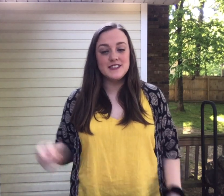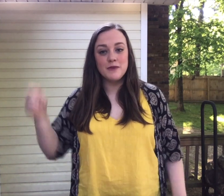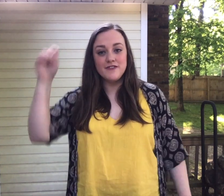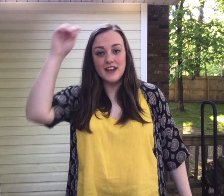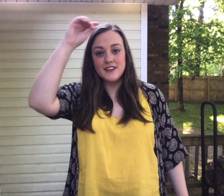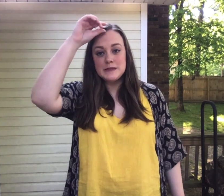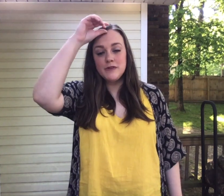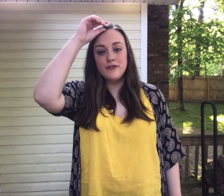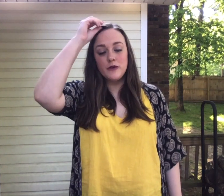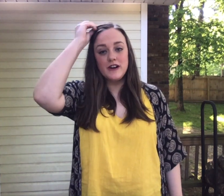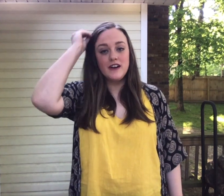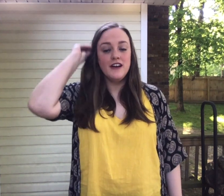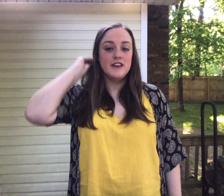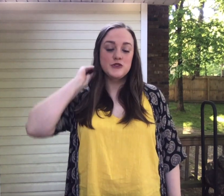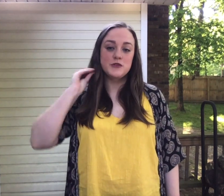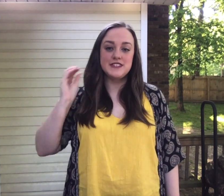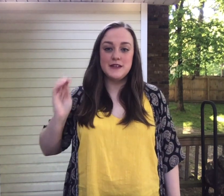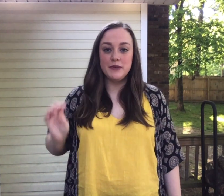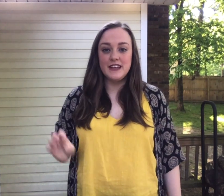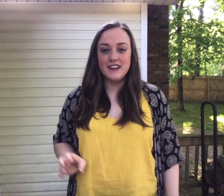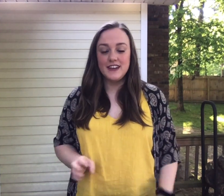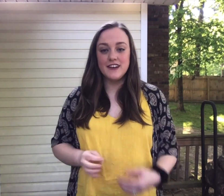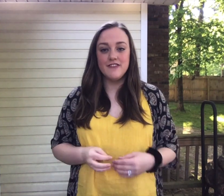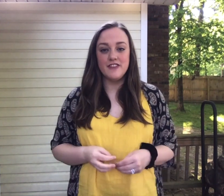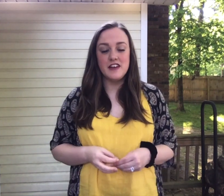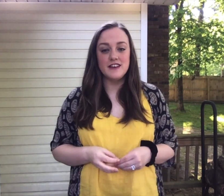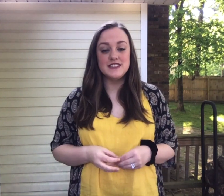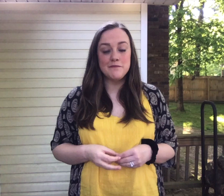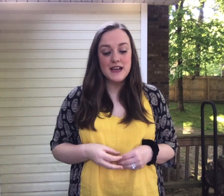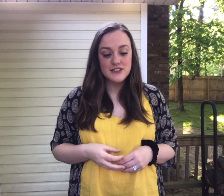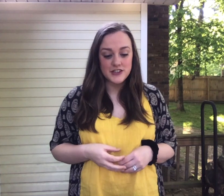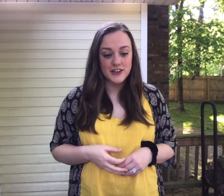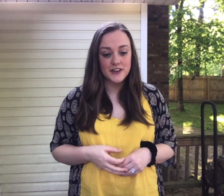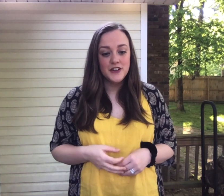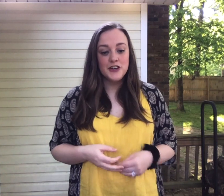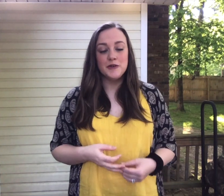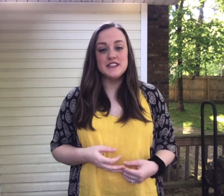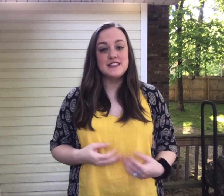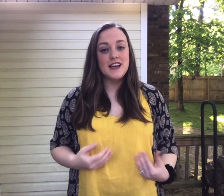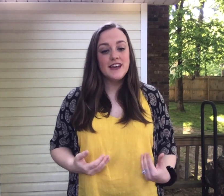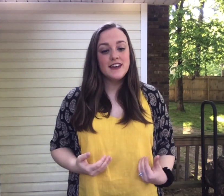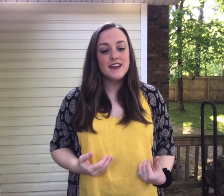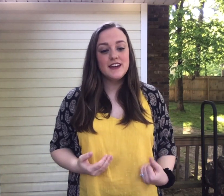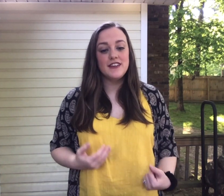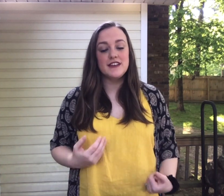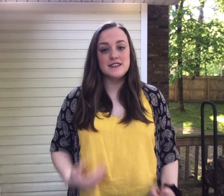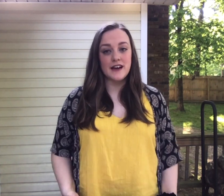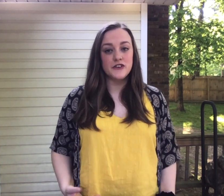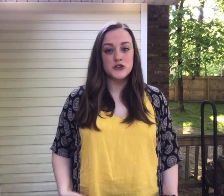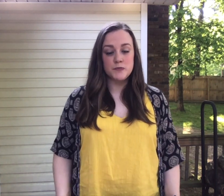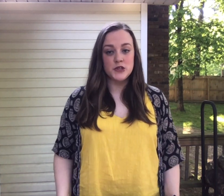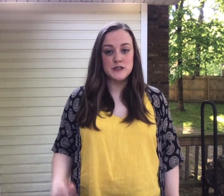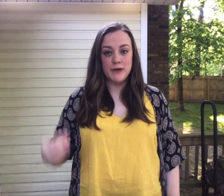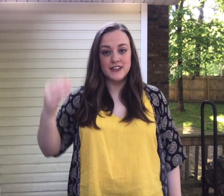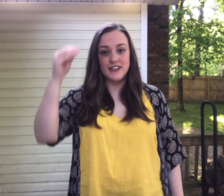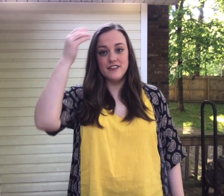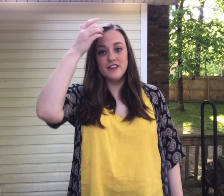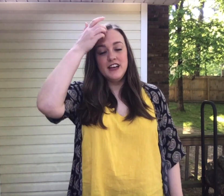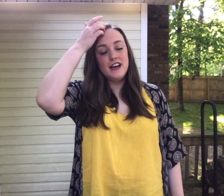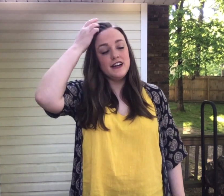we've done this before towards the beginning of the semester, was taking the signer's perspective. And I know